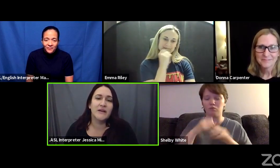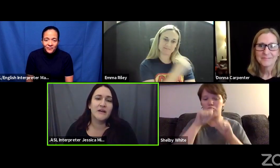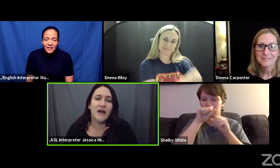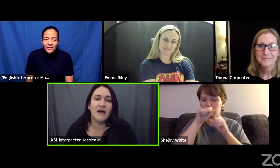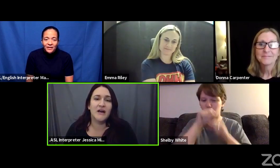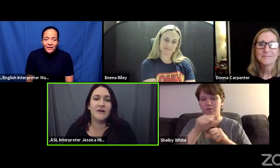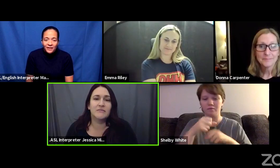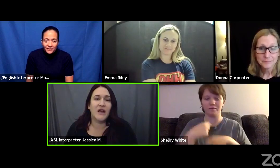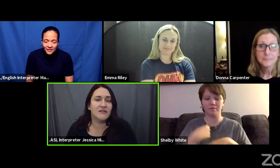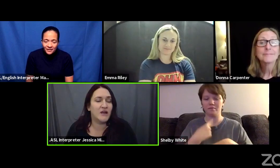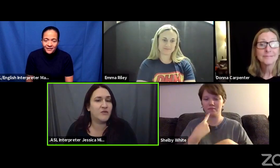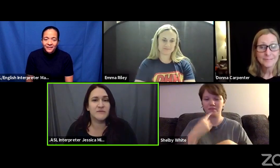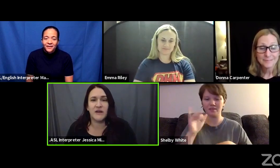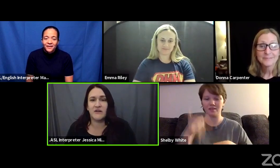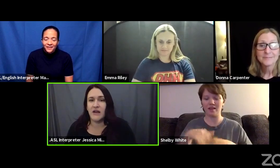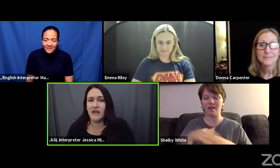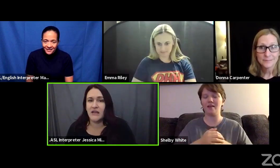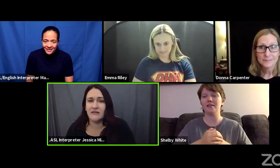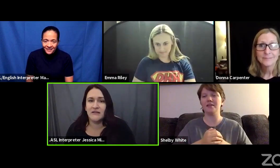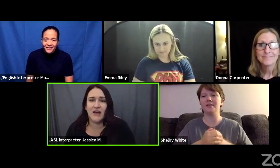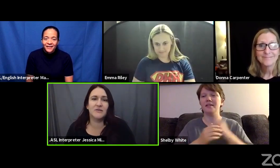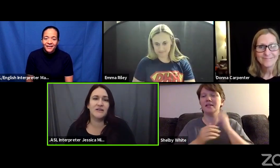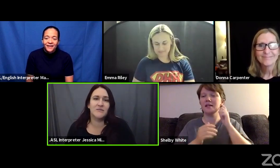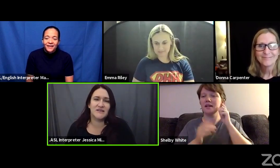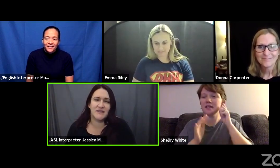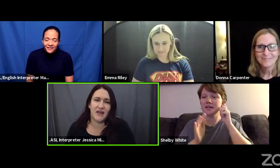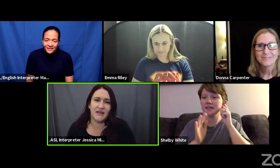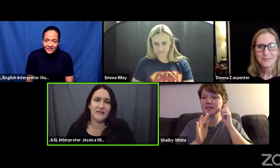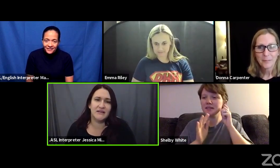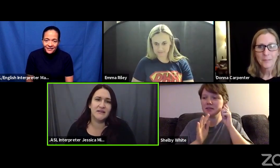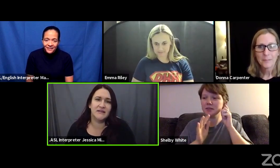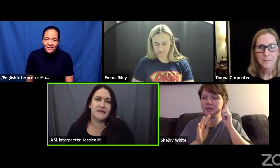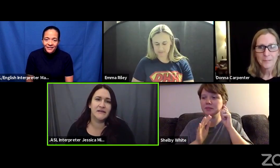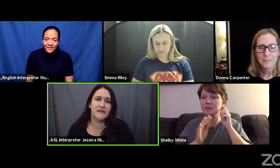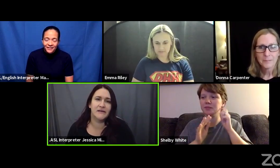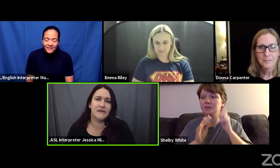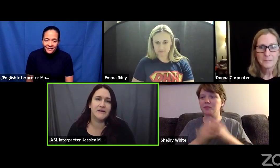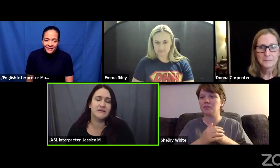So I love horseback riding. I really miss that.